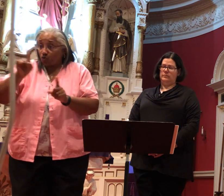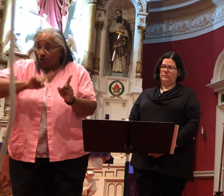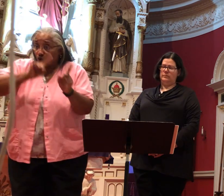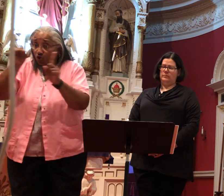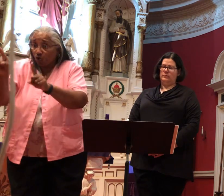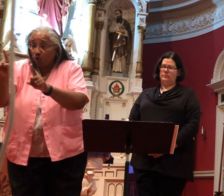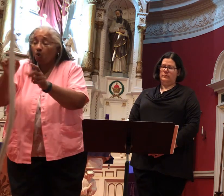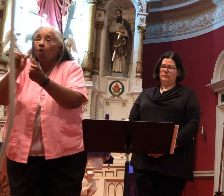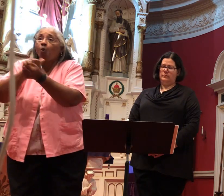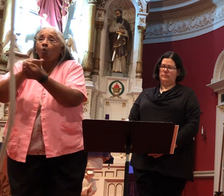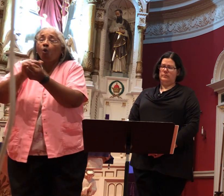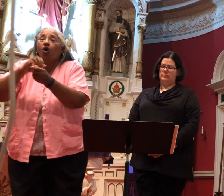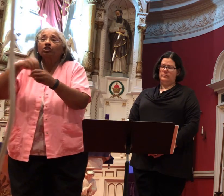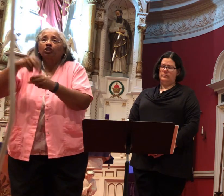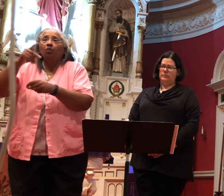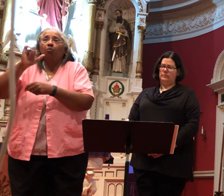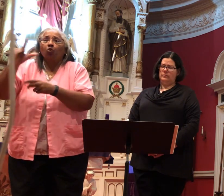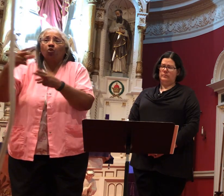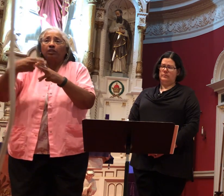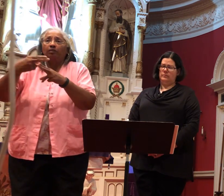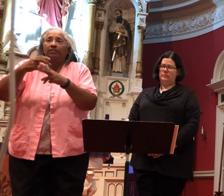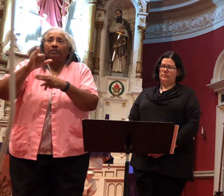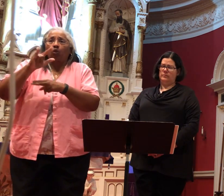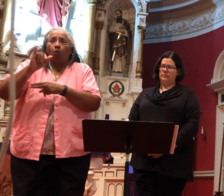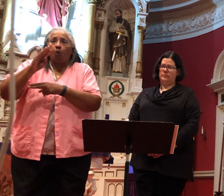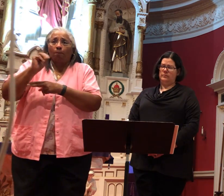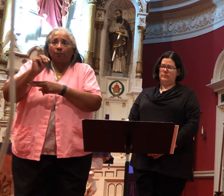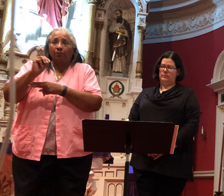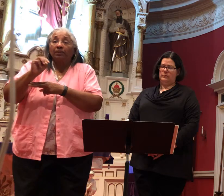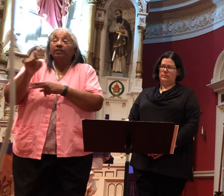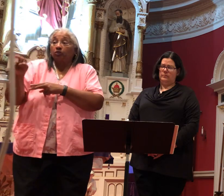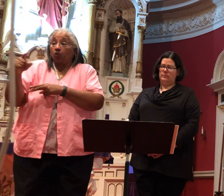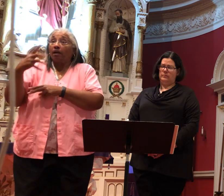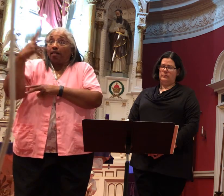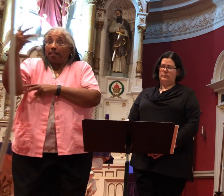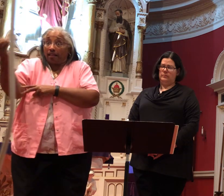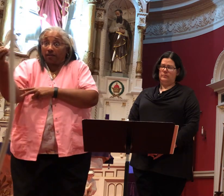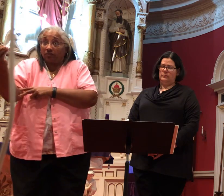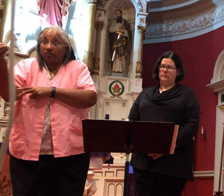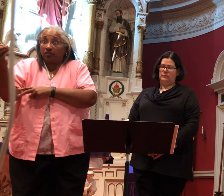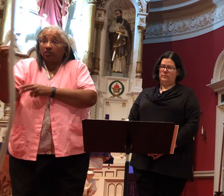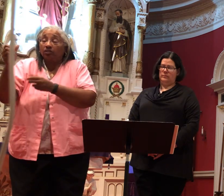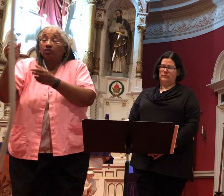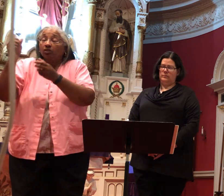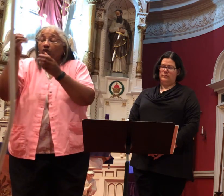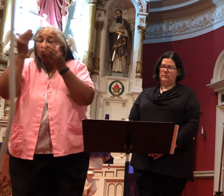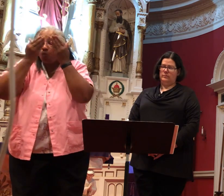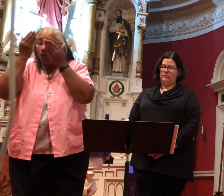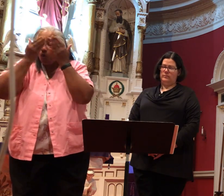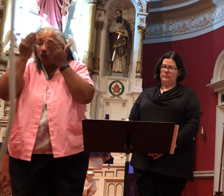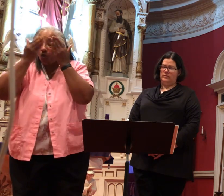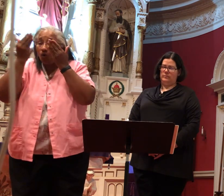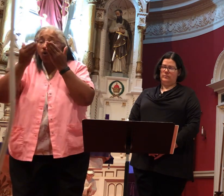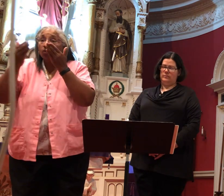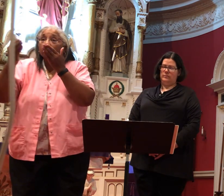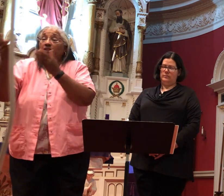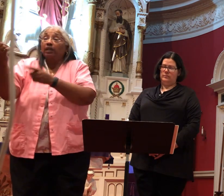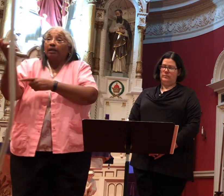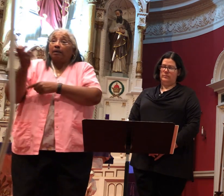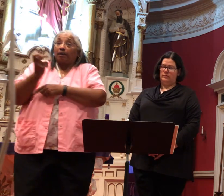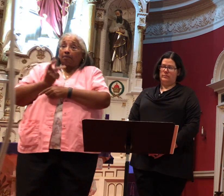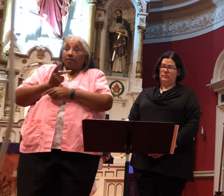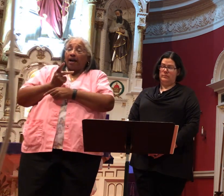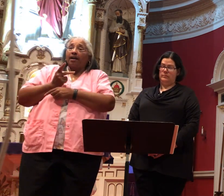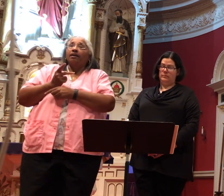means sent. So he went and washed and came back able to see.